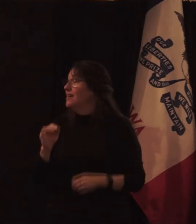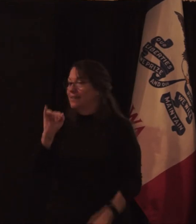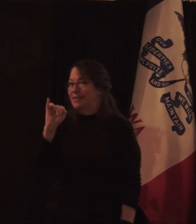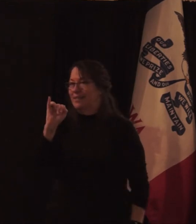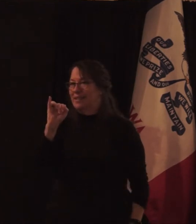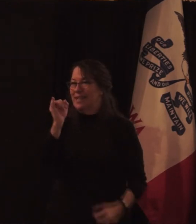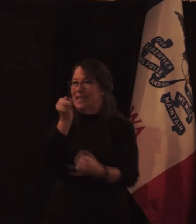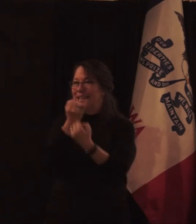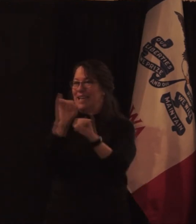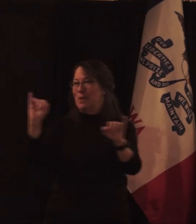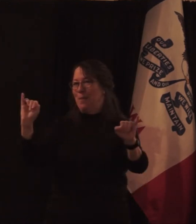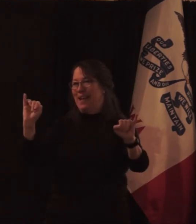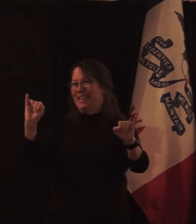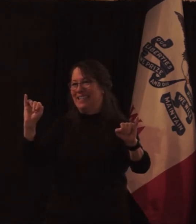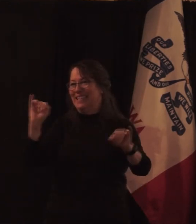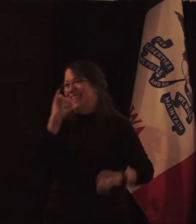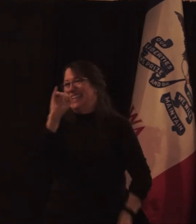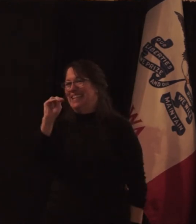Independence, Iowa.